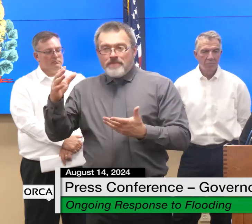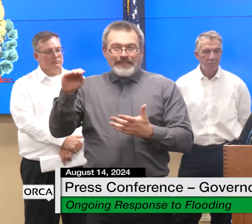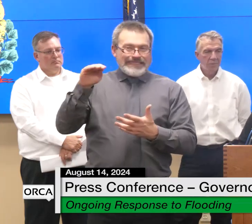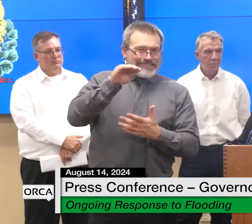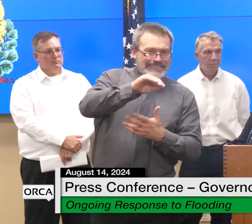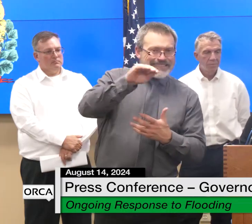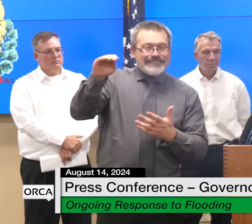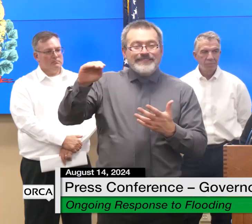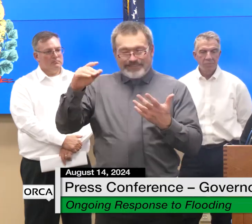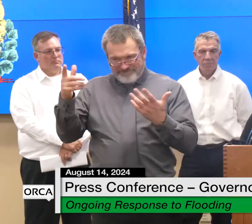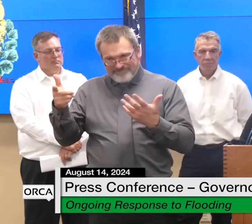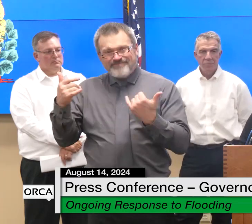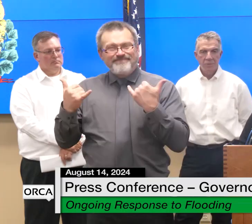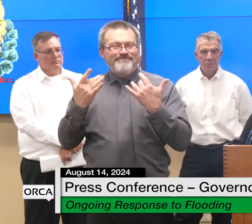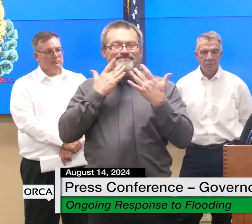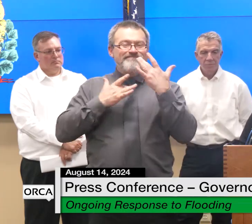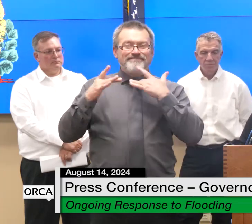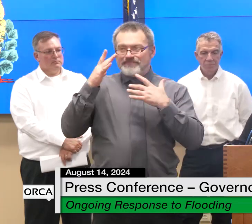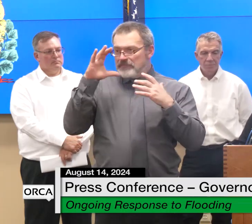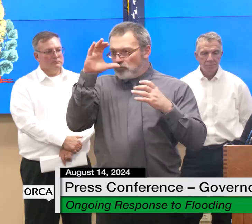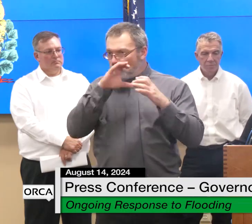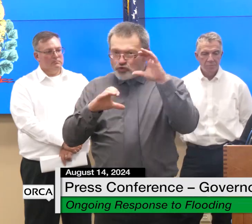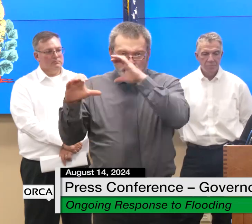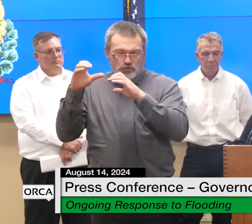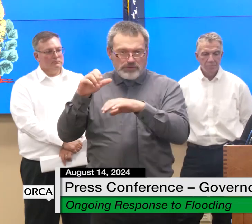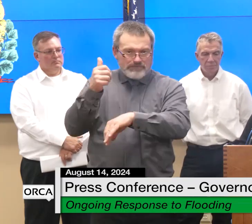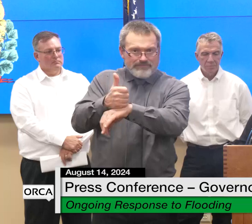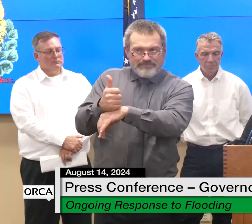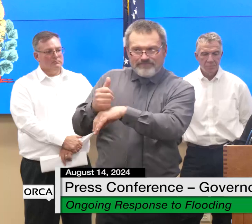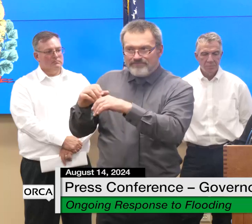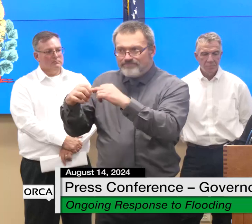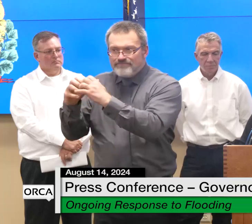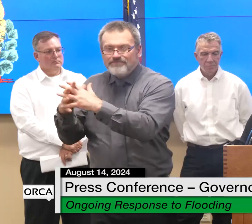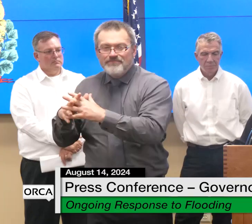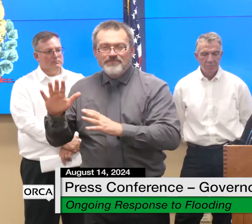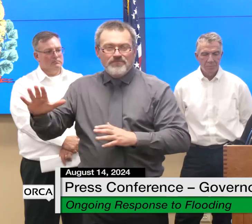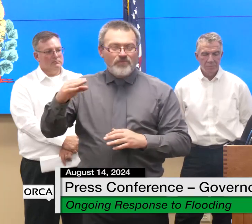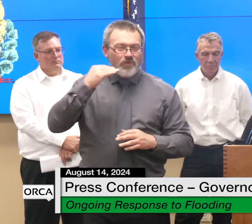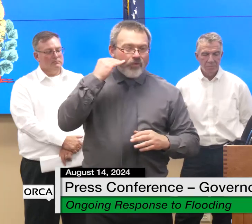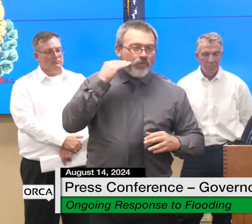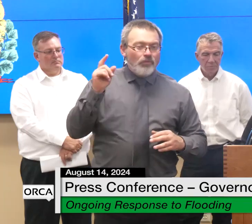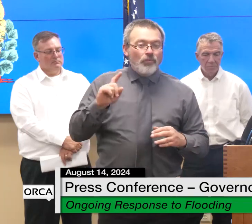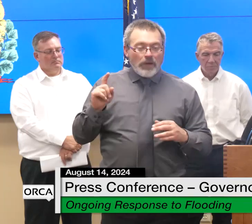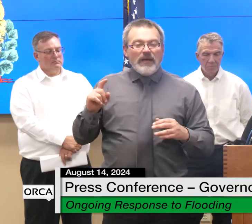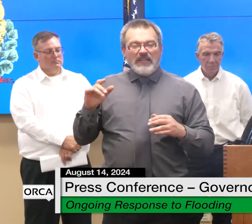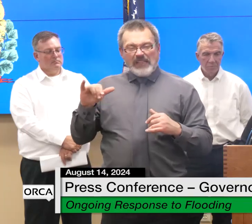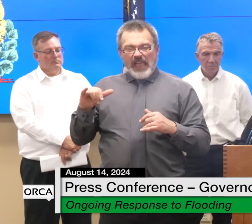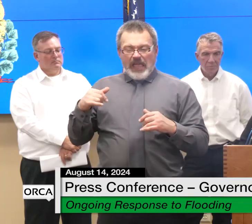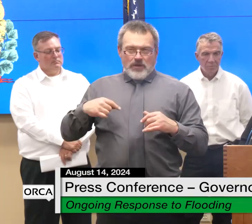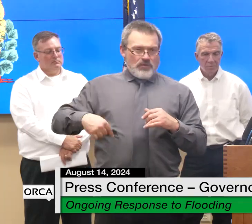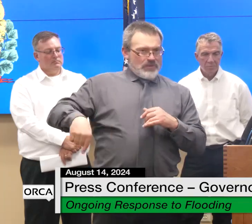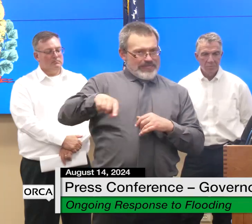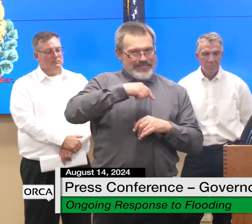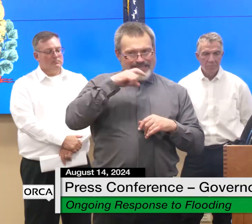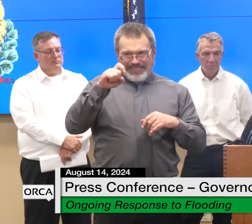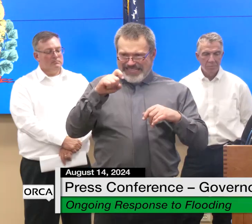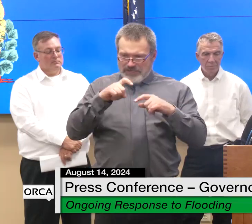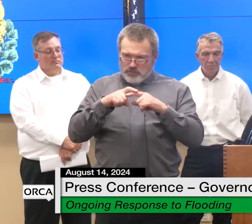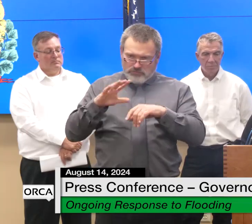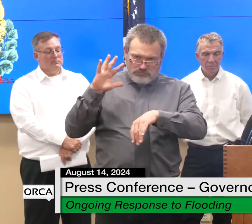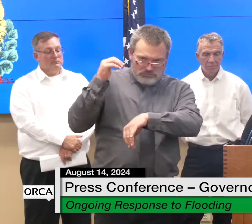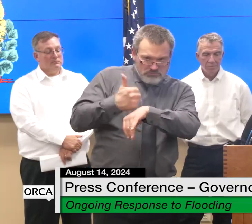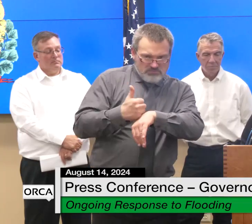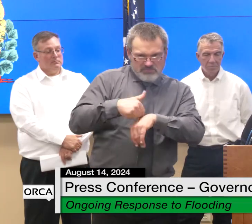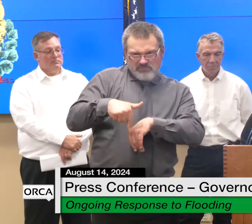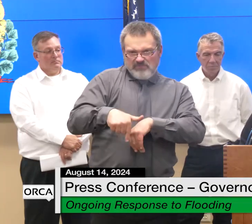luck, and that together we can build the systems for response, recovery, and resilience that we need both today and that we're going to need for many